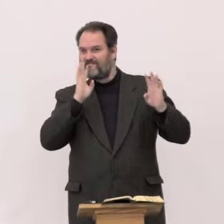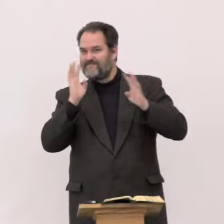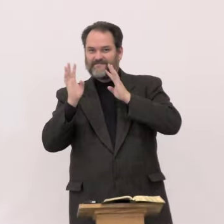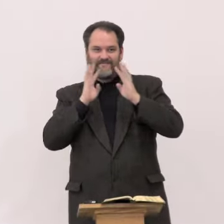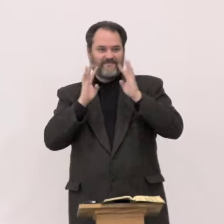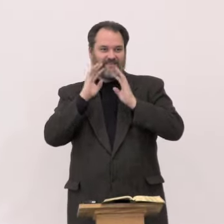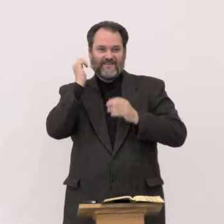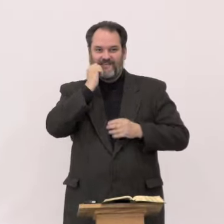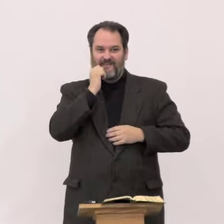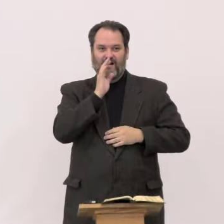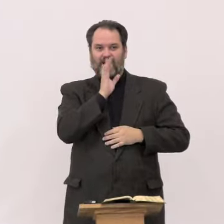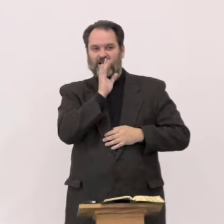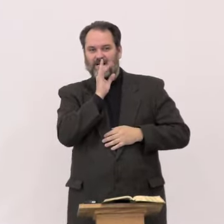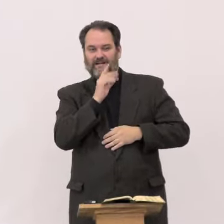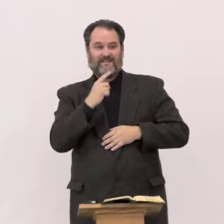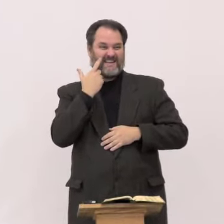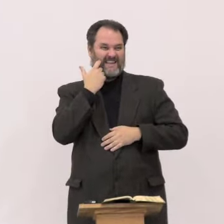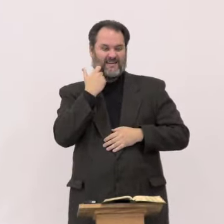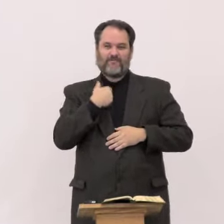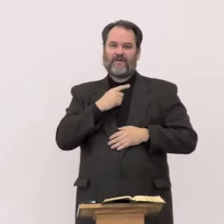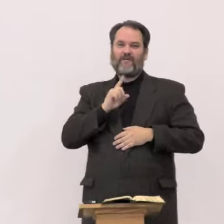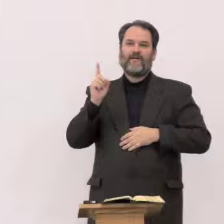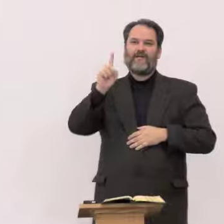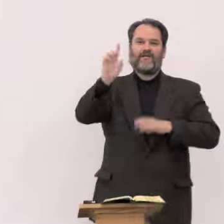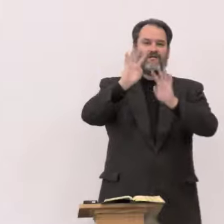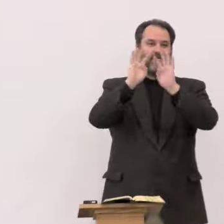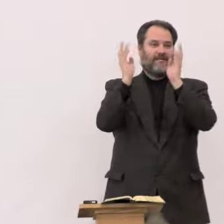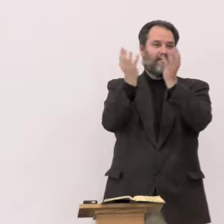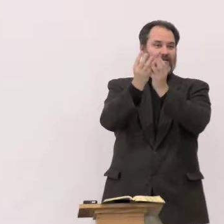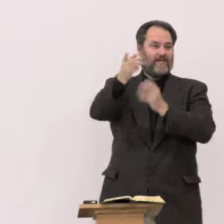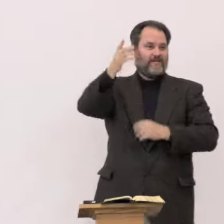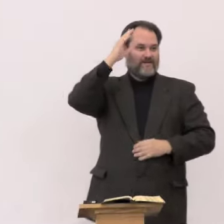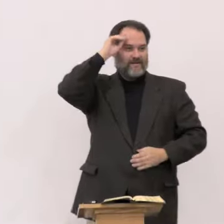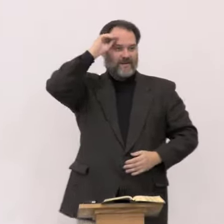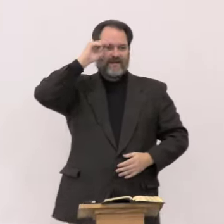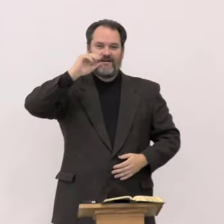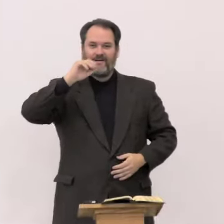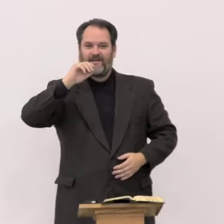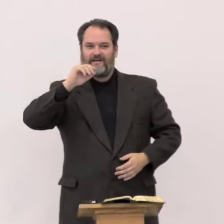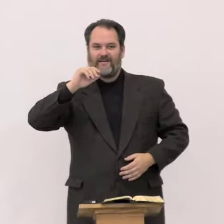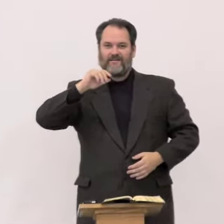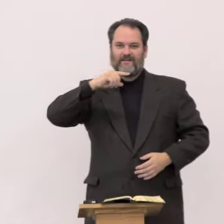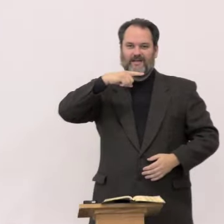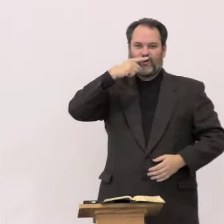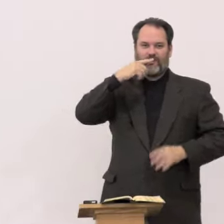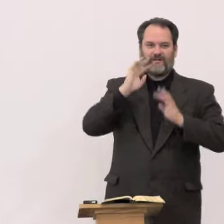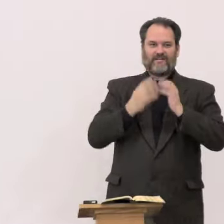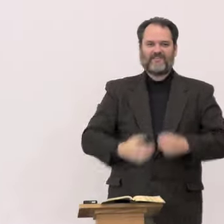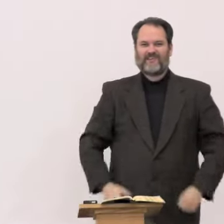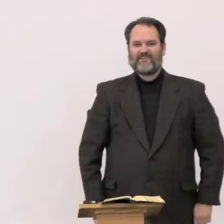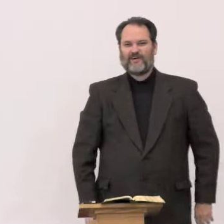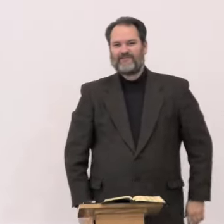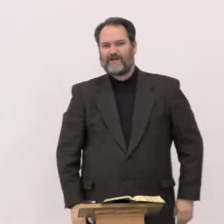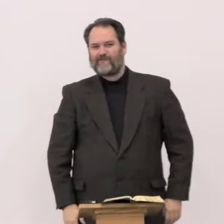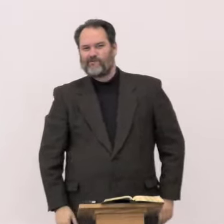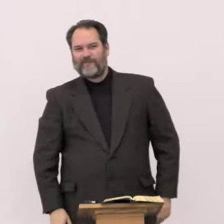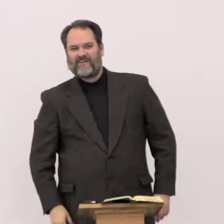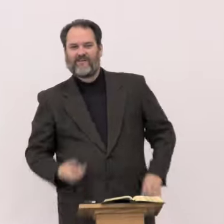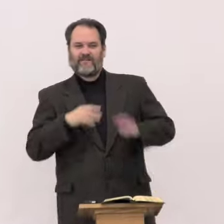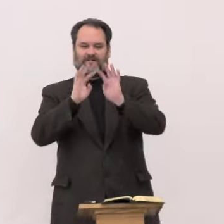You know, we speak every day, and you know, I went up to a group of boys, and I decided,